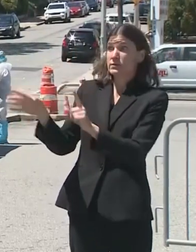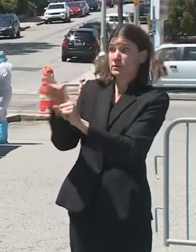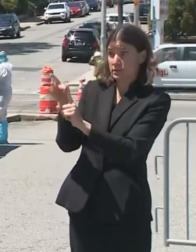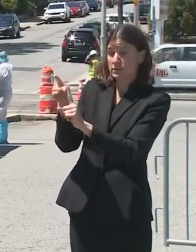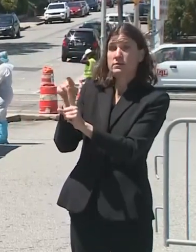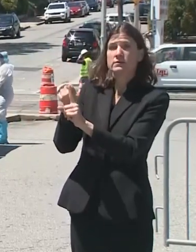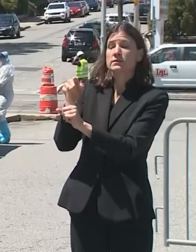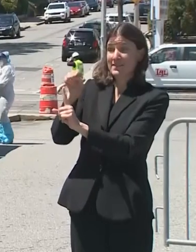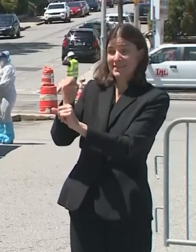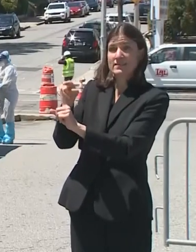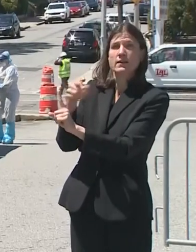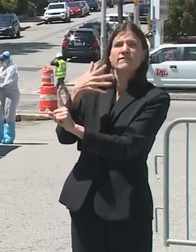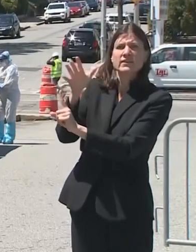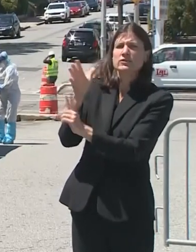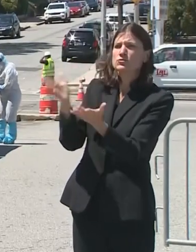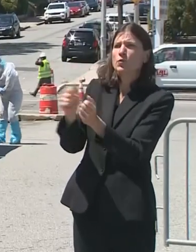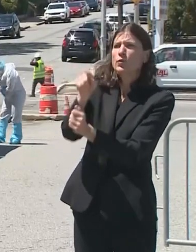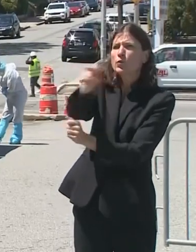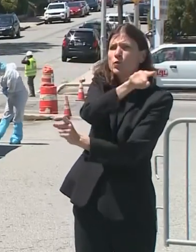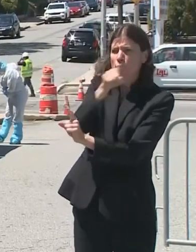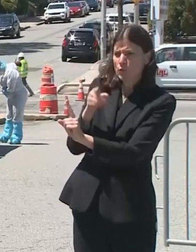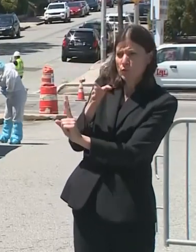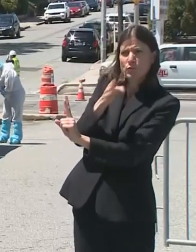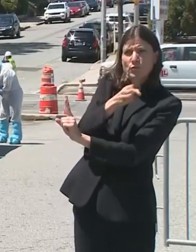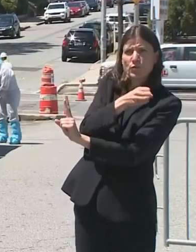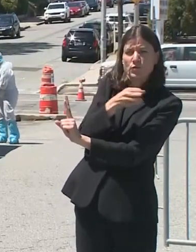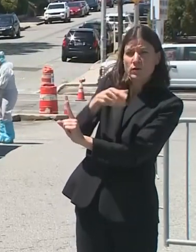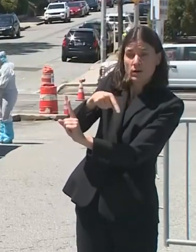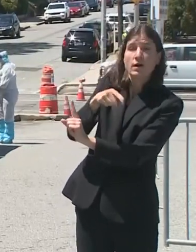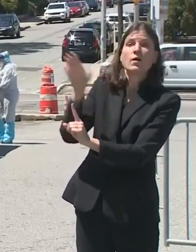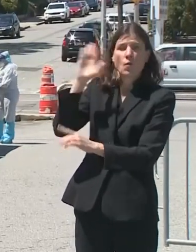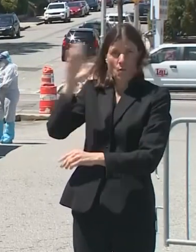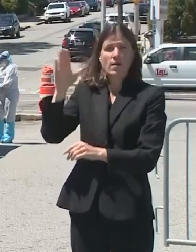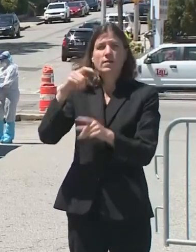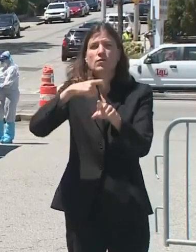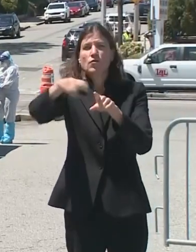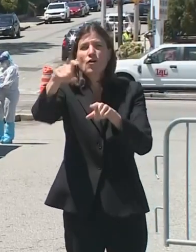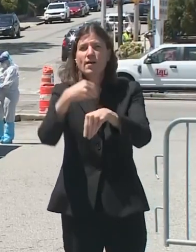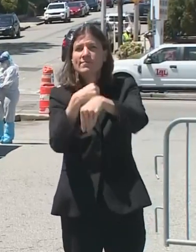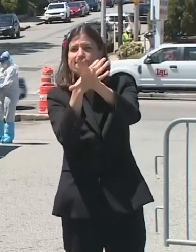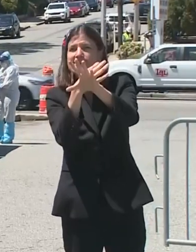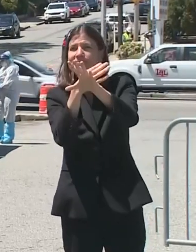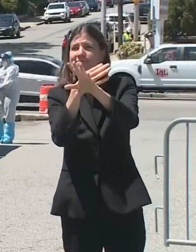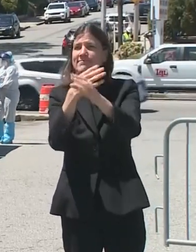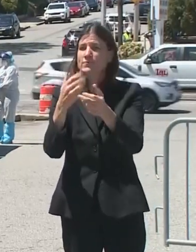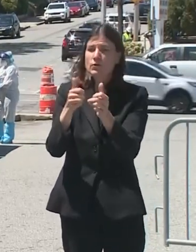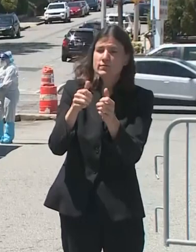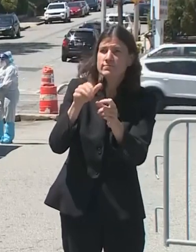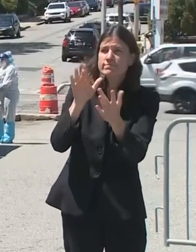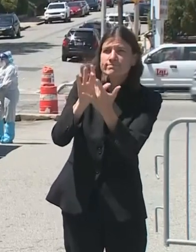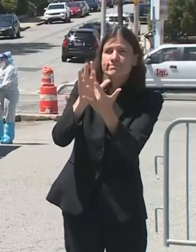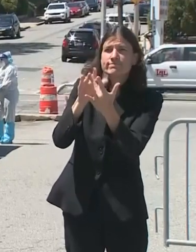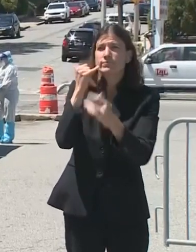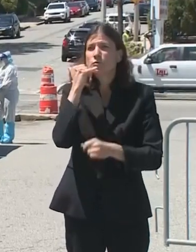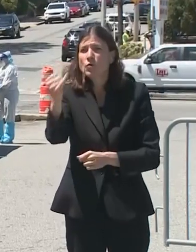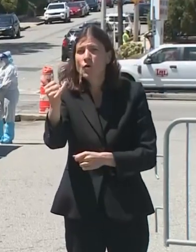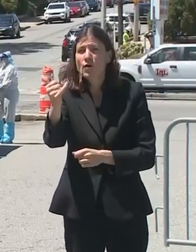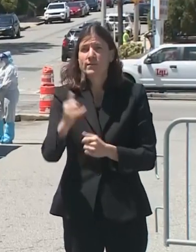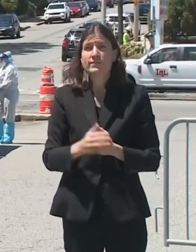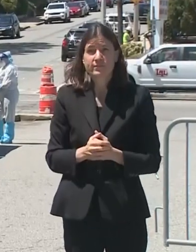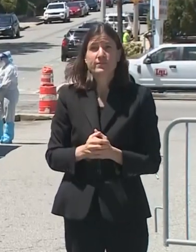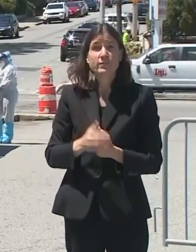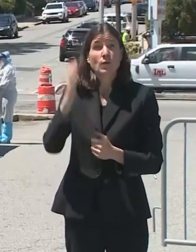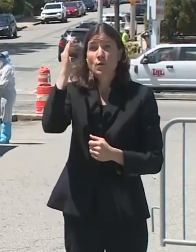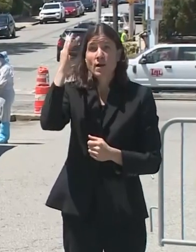by your local Board of Health. On that call, we want to be sure that you have what you need to isolate yourself while you